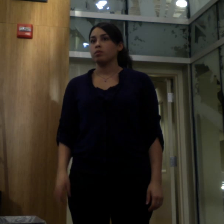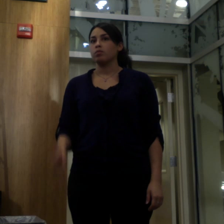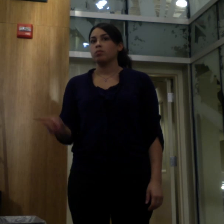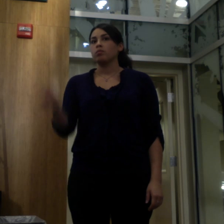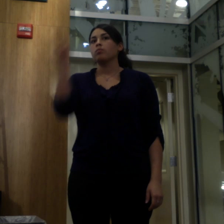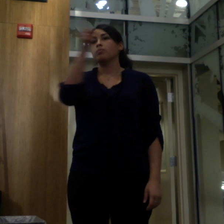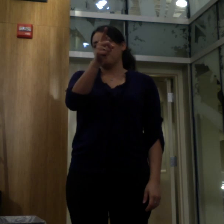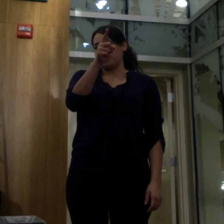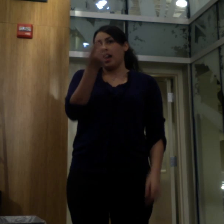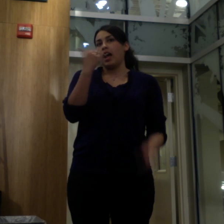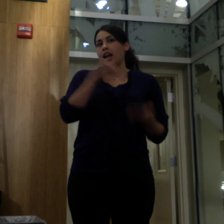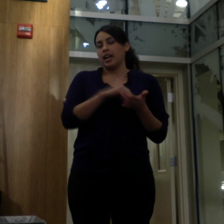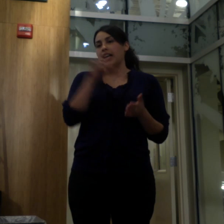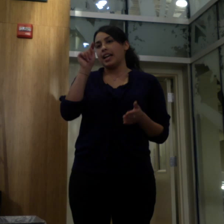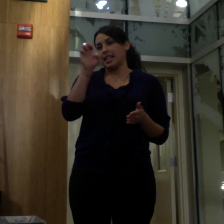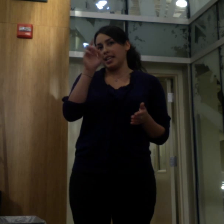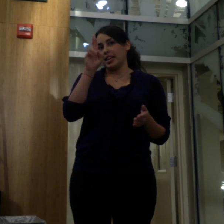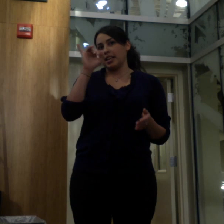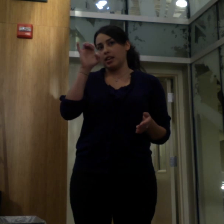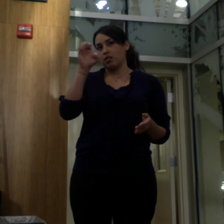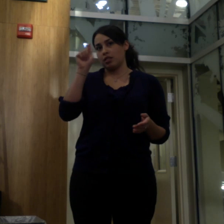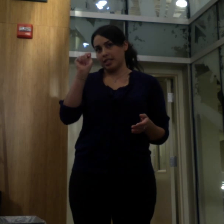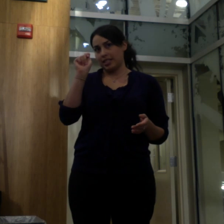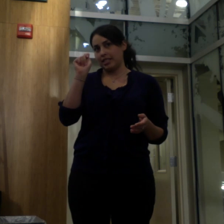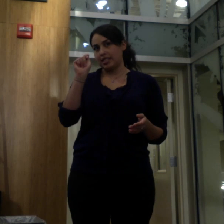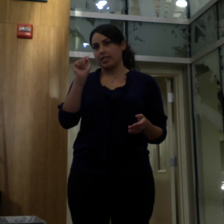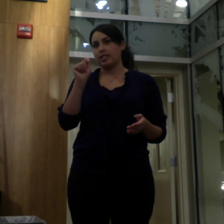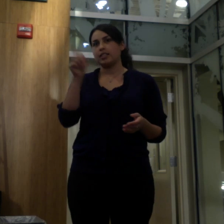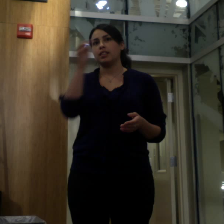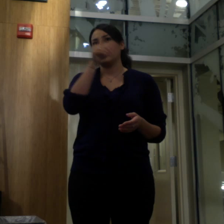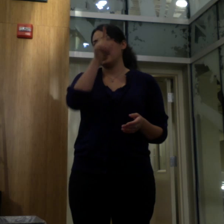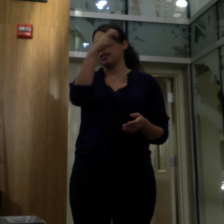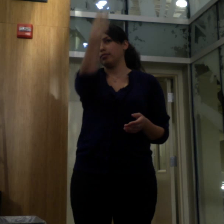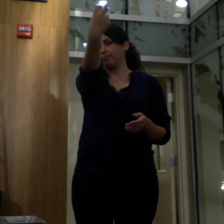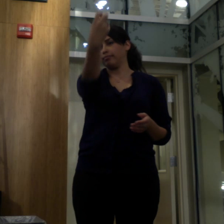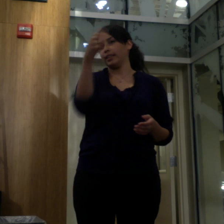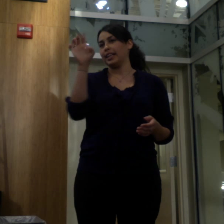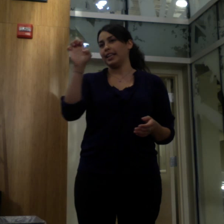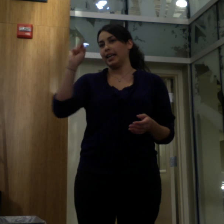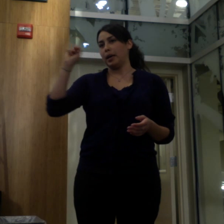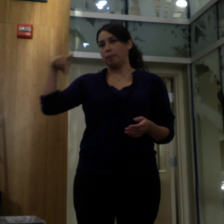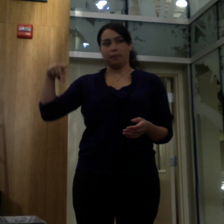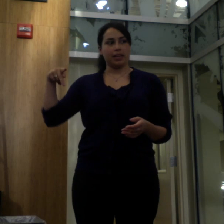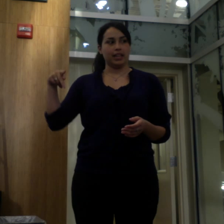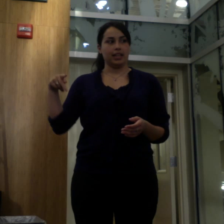Terrorist attack kind of goes in with that. EMP. EMP? Yep.